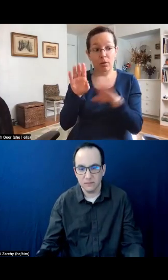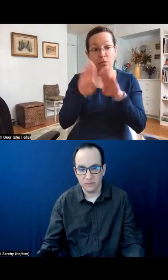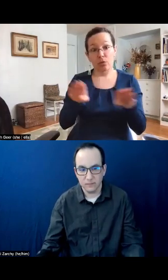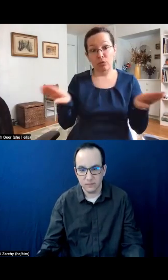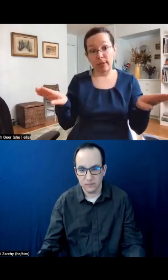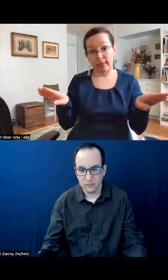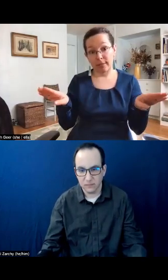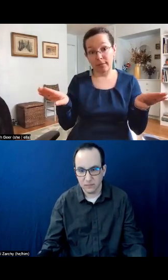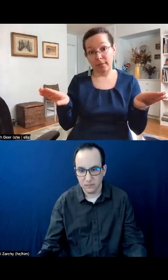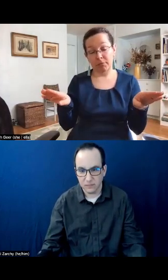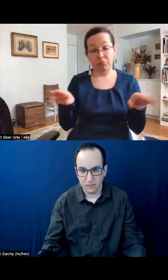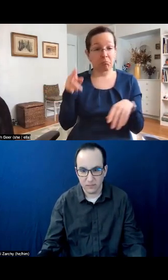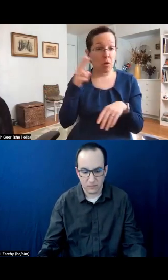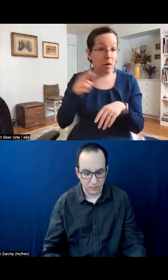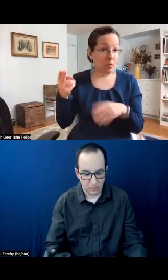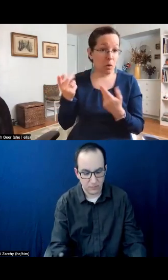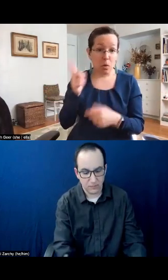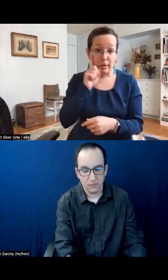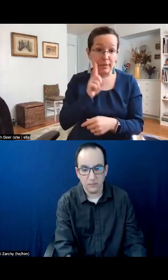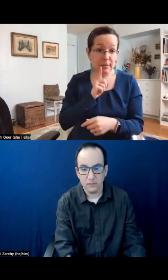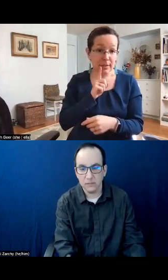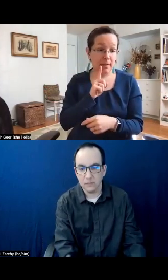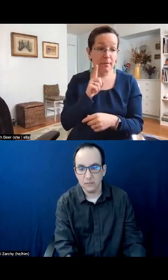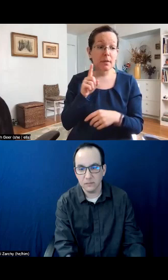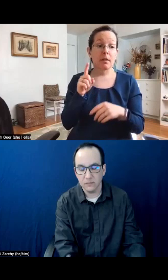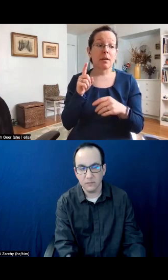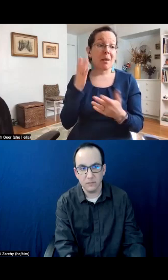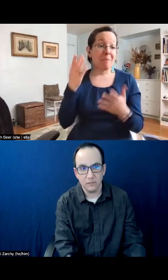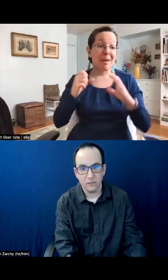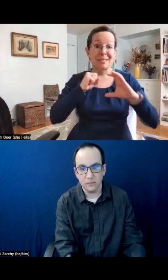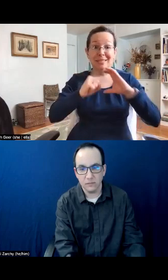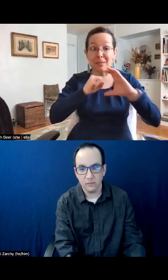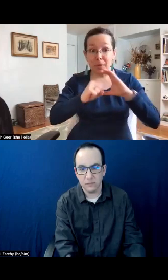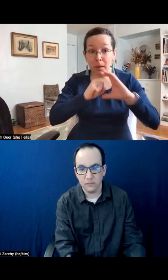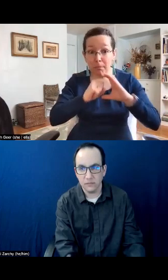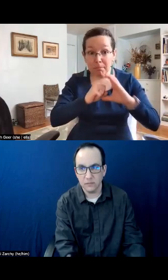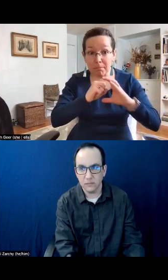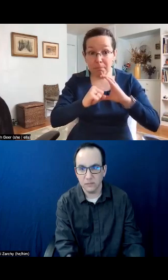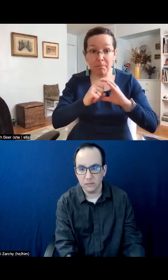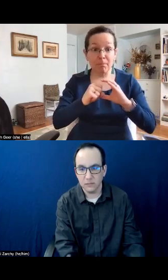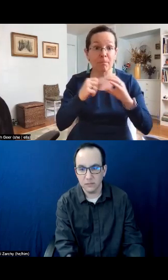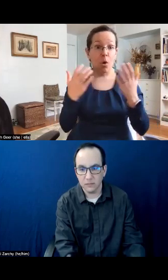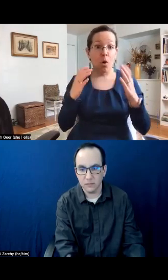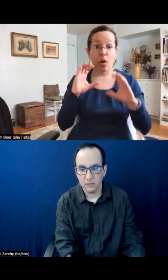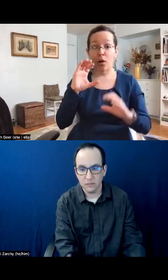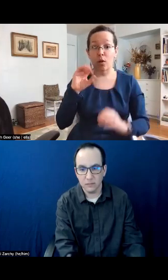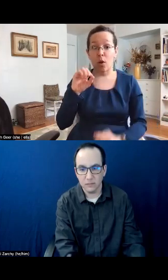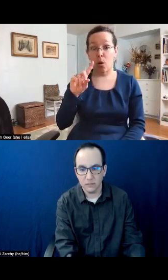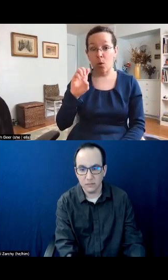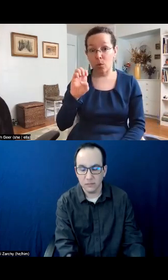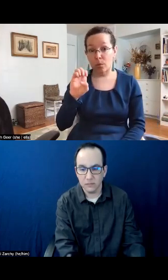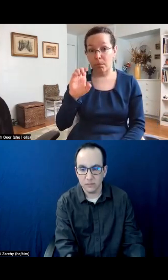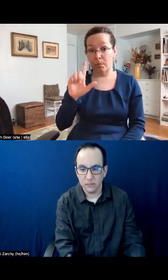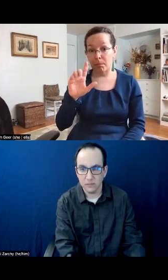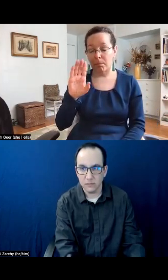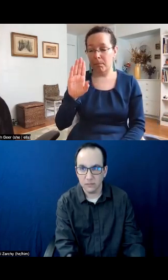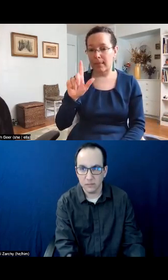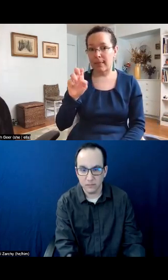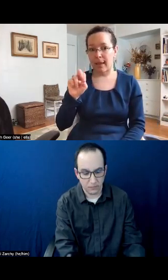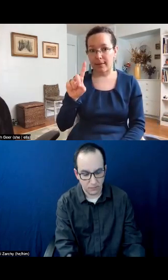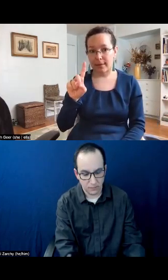sharing today, is that to acknowledge that bimodal children, whether or not they're hard of hearing or deaf, may